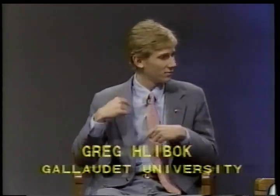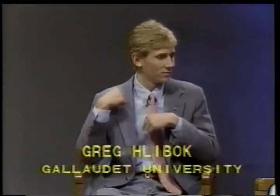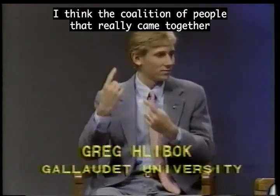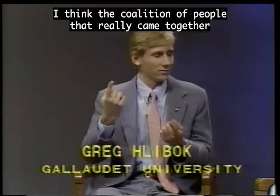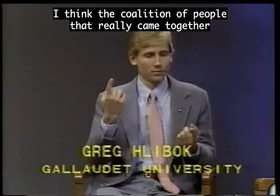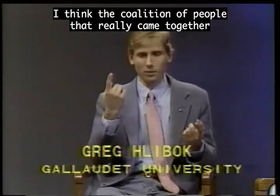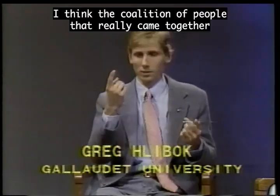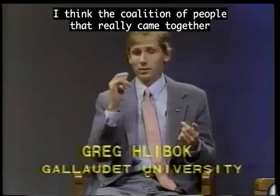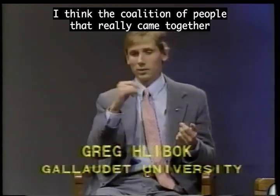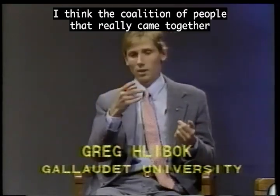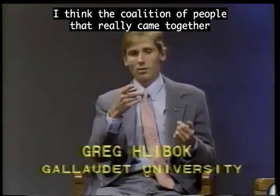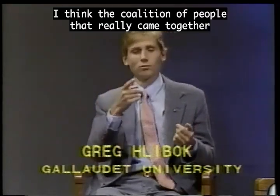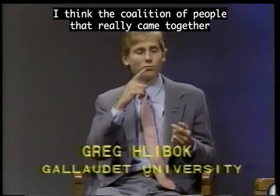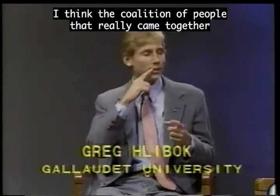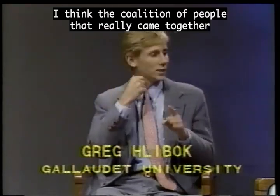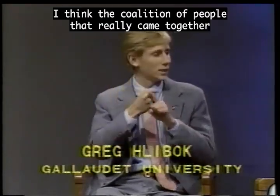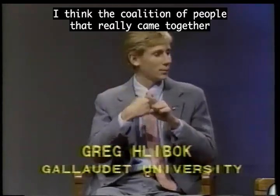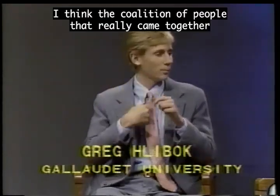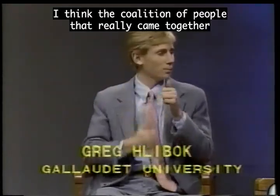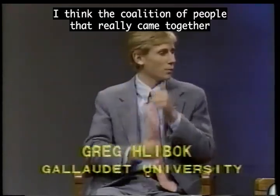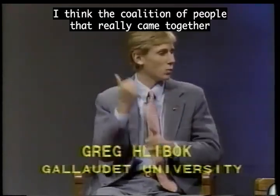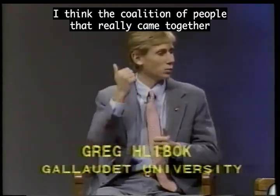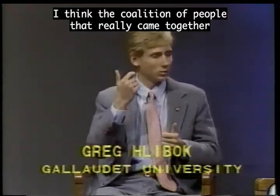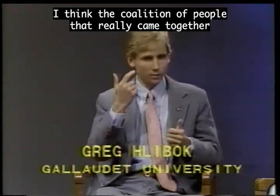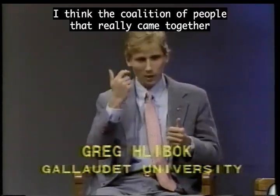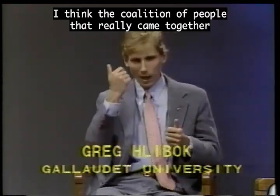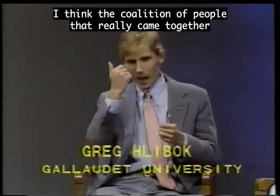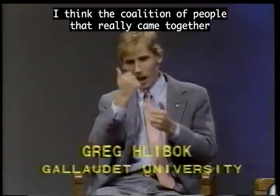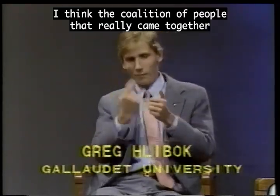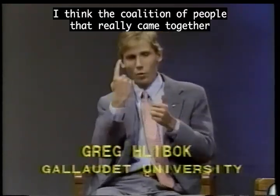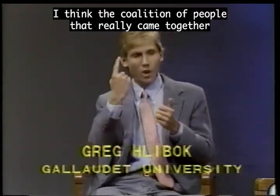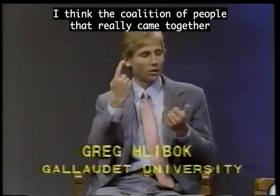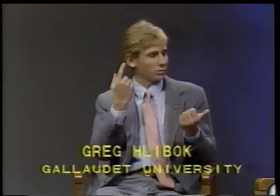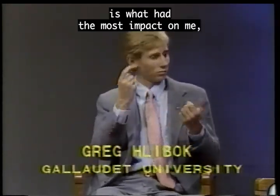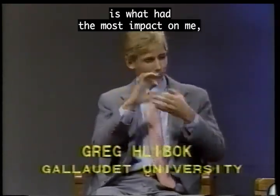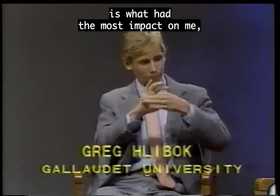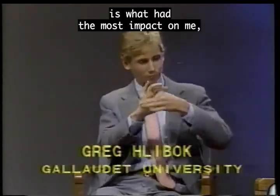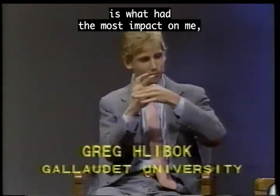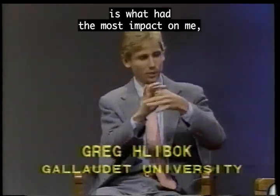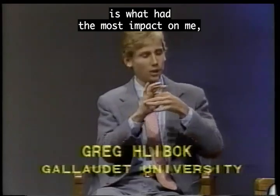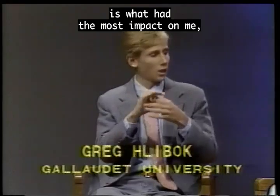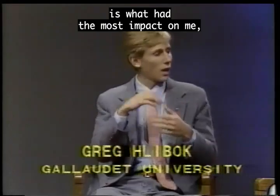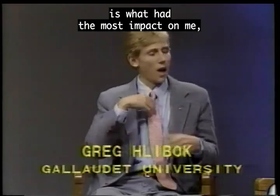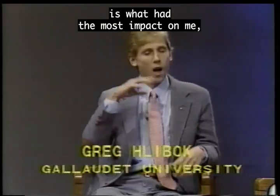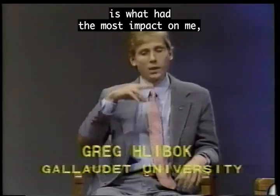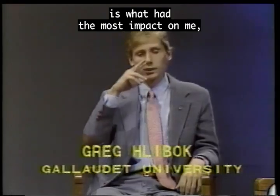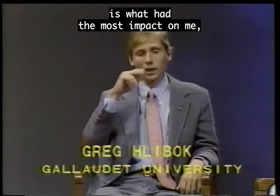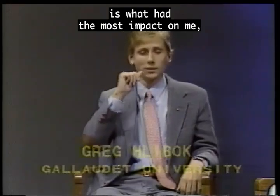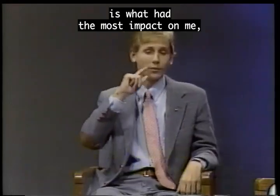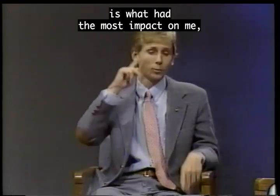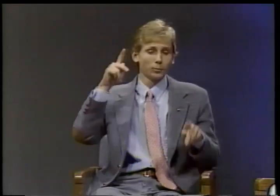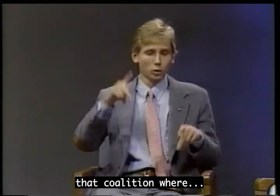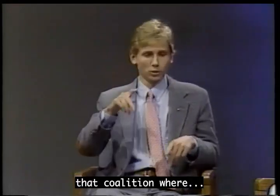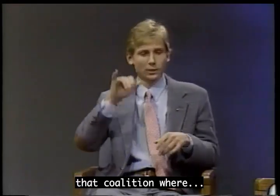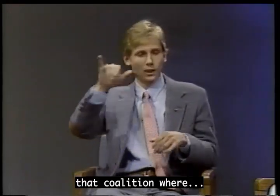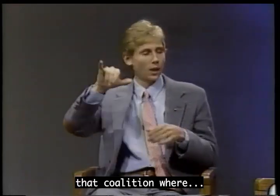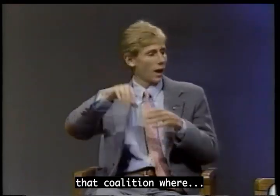I think the coalition of people that really came together is what had the most impact on me. That